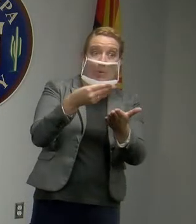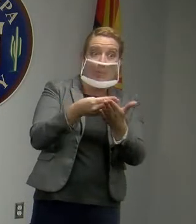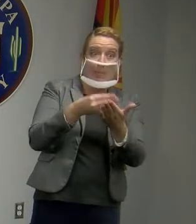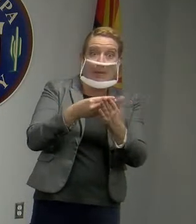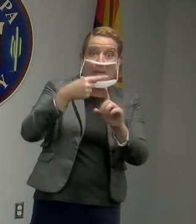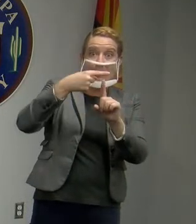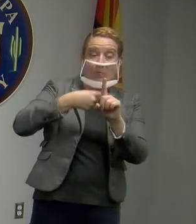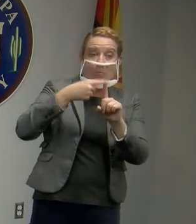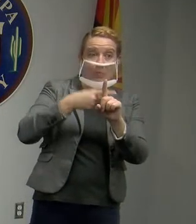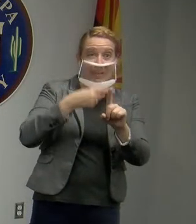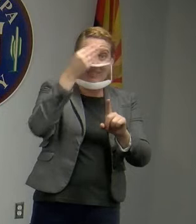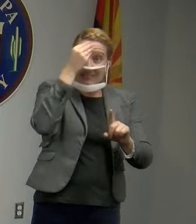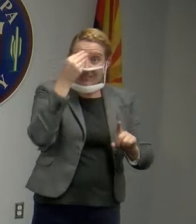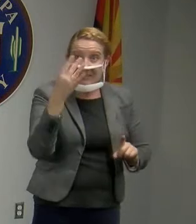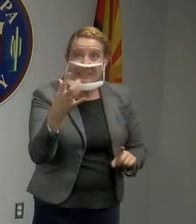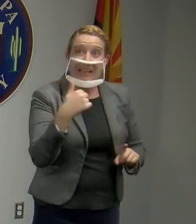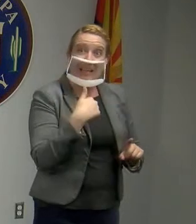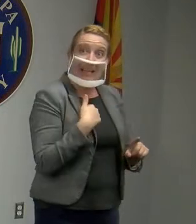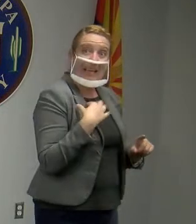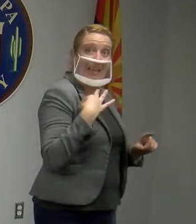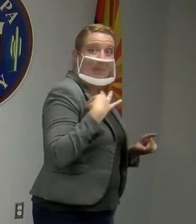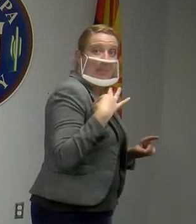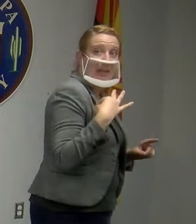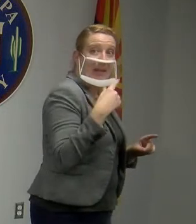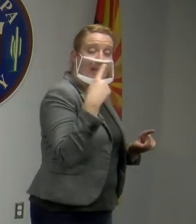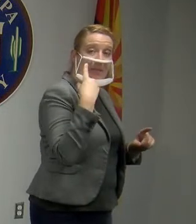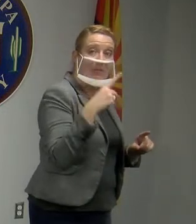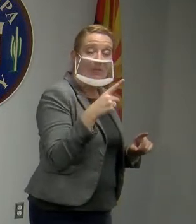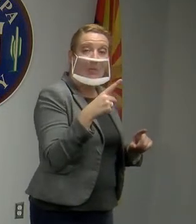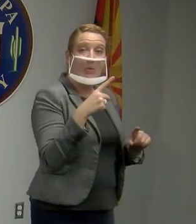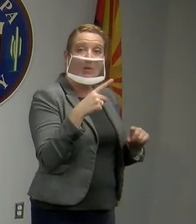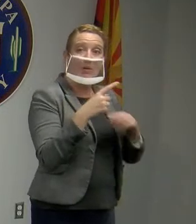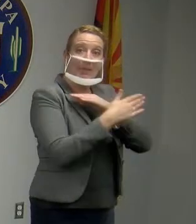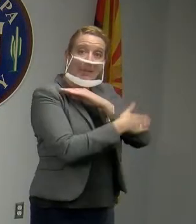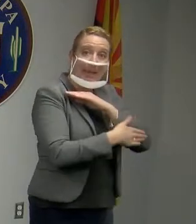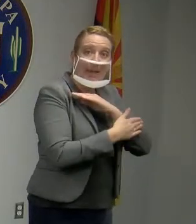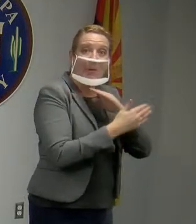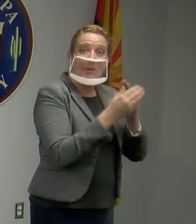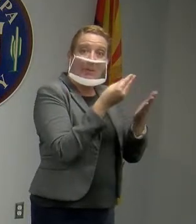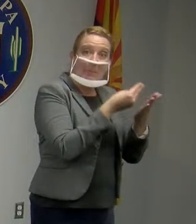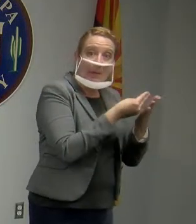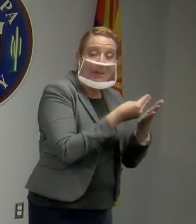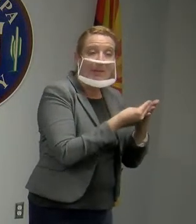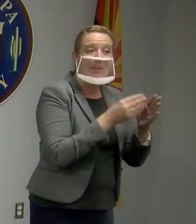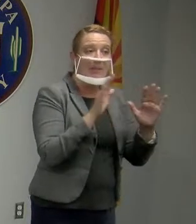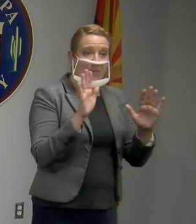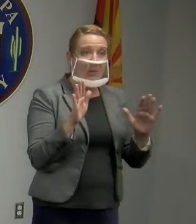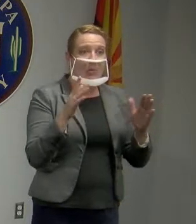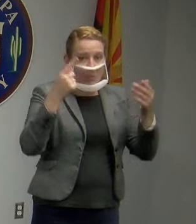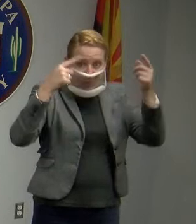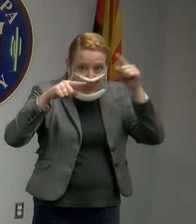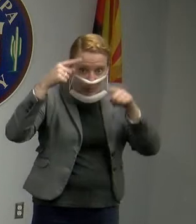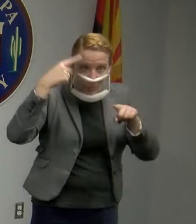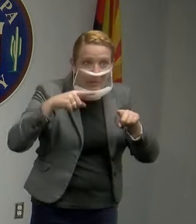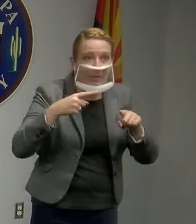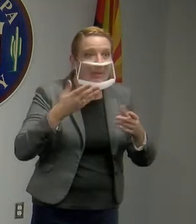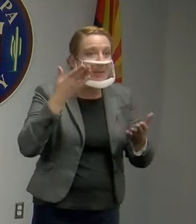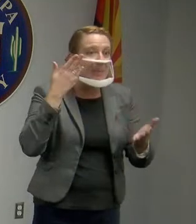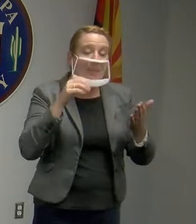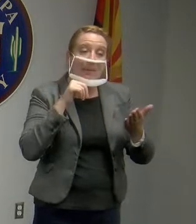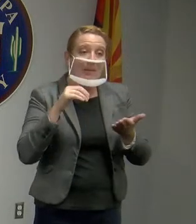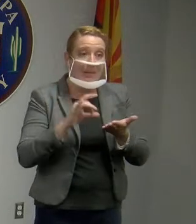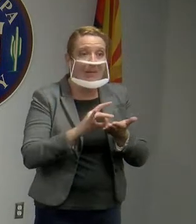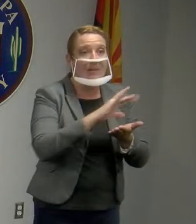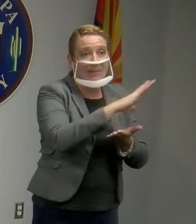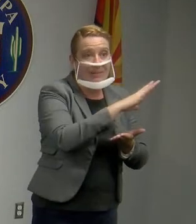county rental assistance funds, you may be able to work out arrangements to not disrupt your living situation. So we encourage you to do that. For